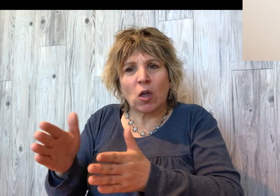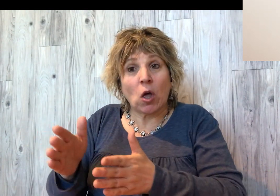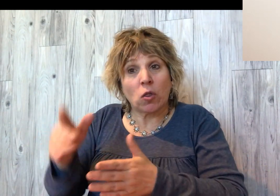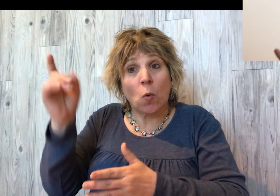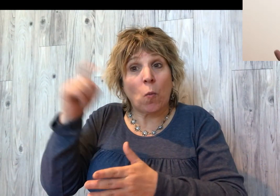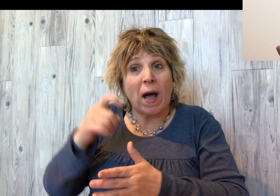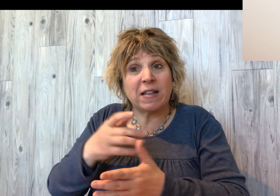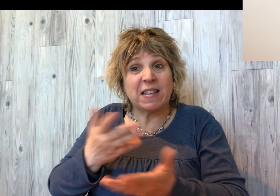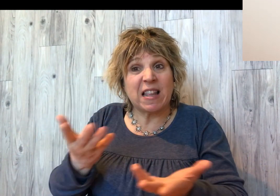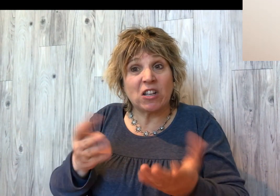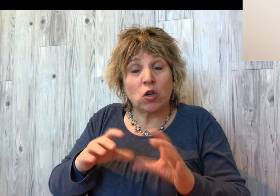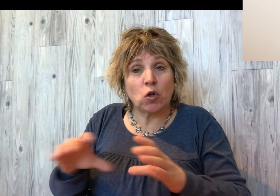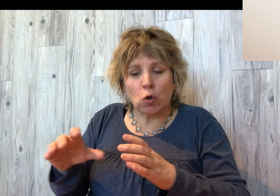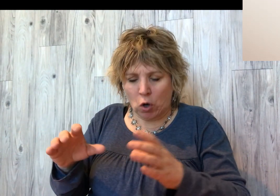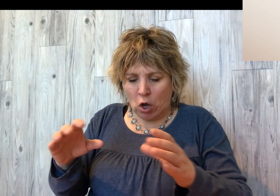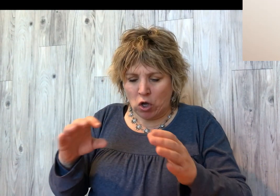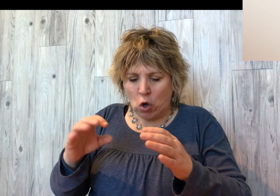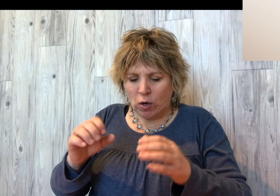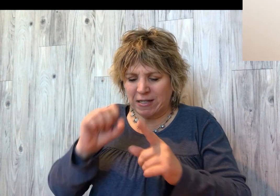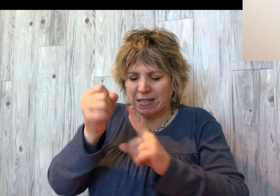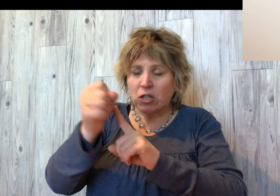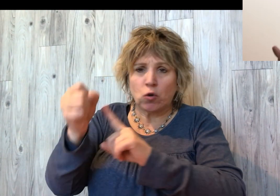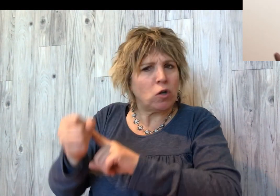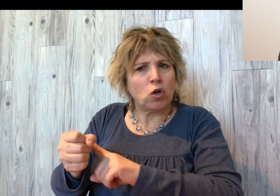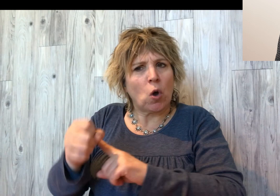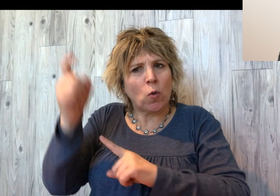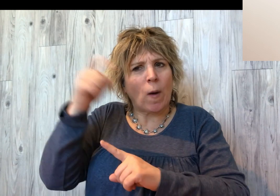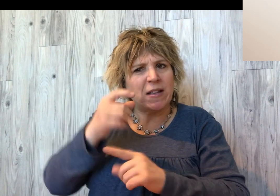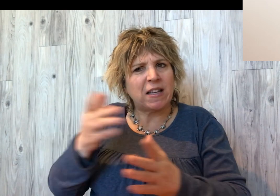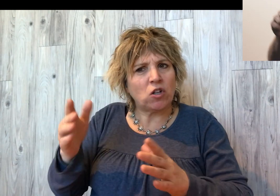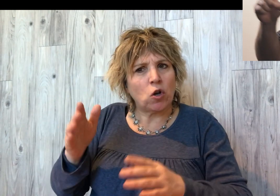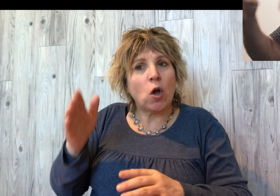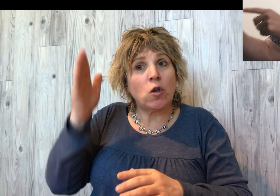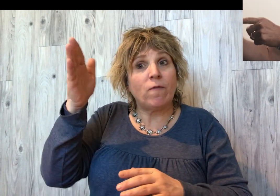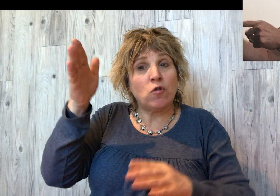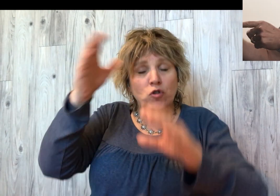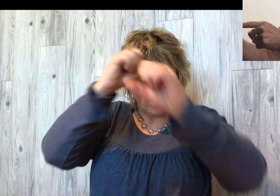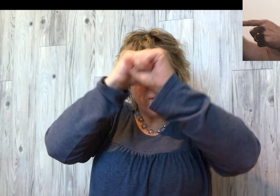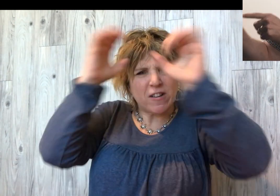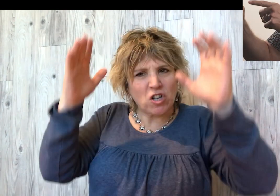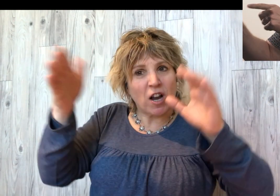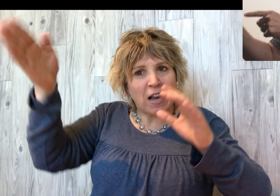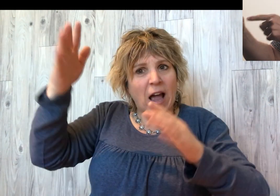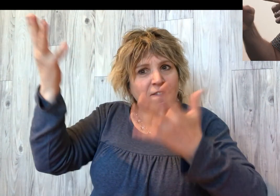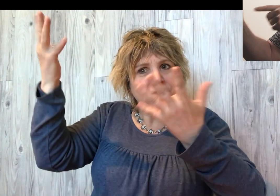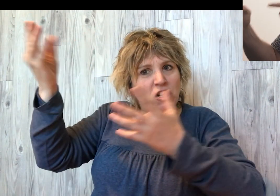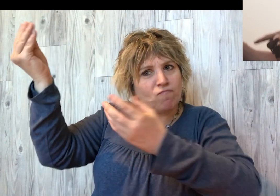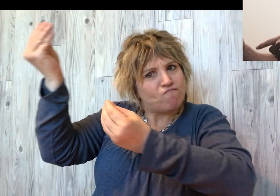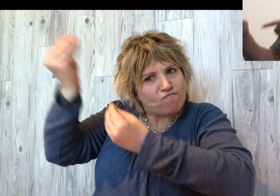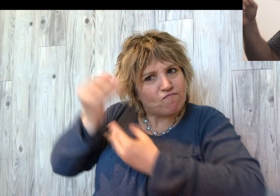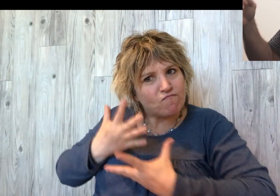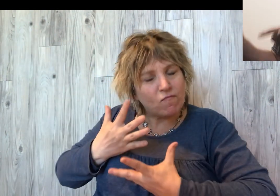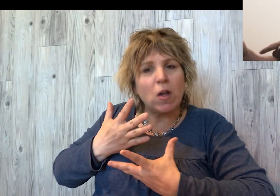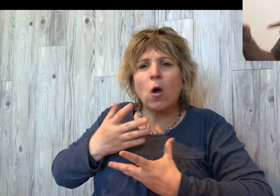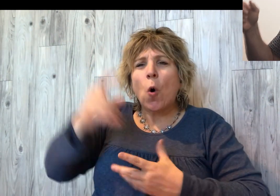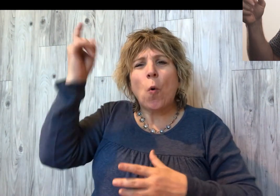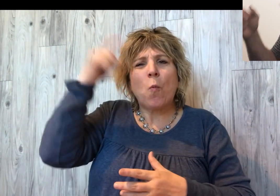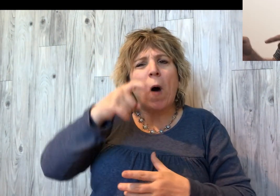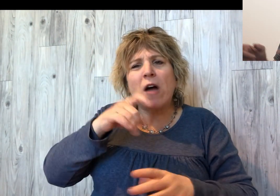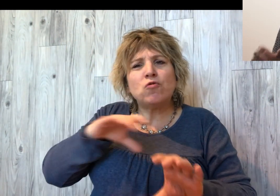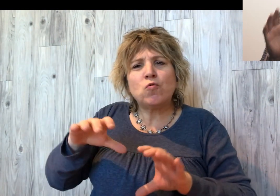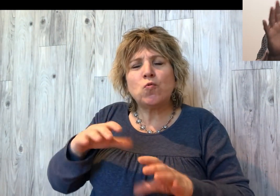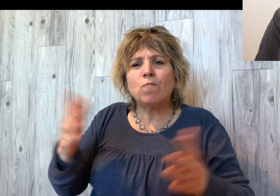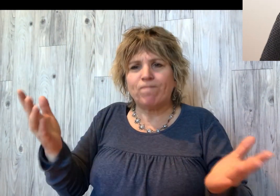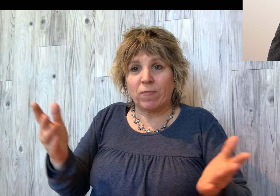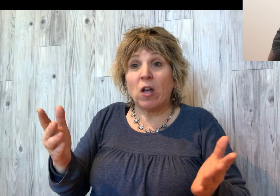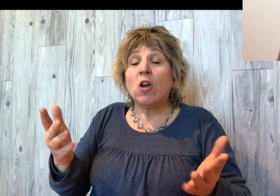past, what's the wise thing to do? Your present circumstances, what's the wise thing to do? And your future vision that God's given you, what's the wise thing to